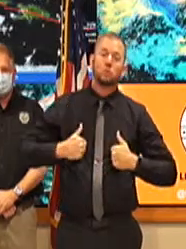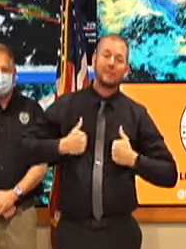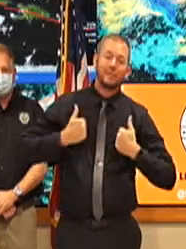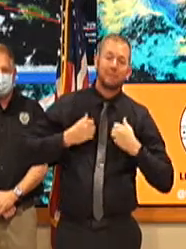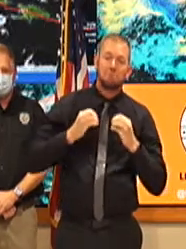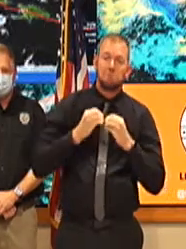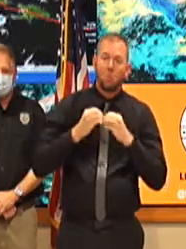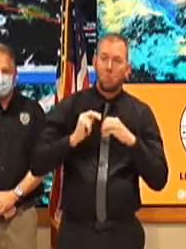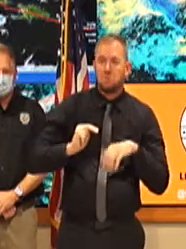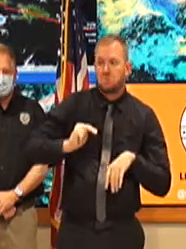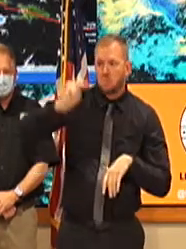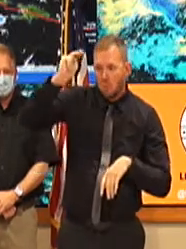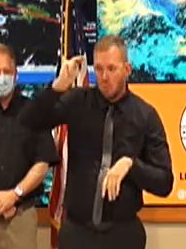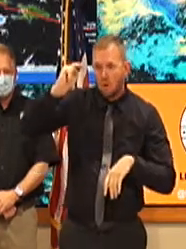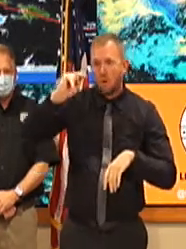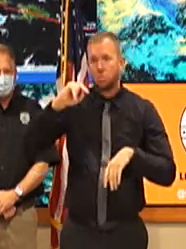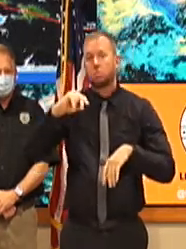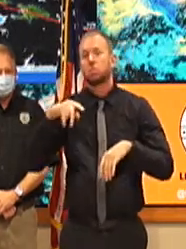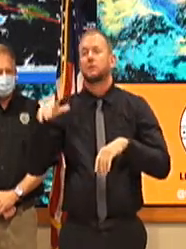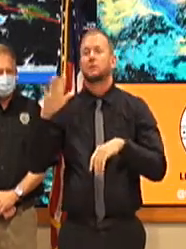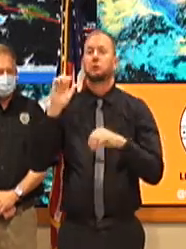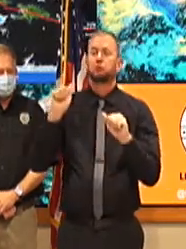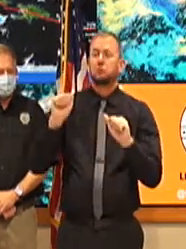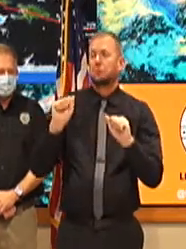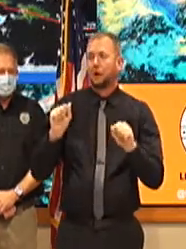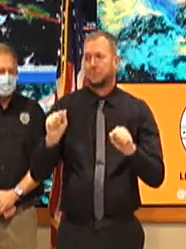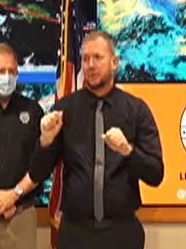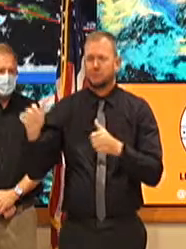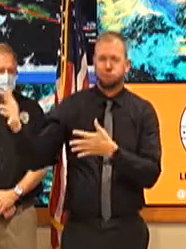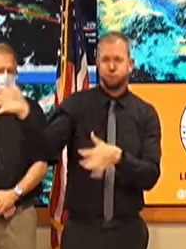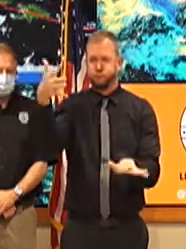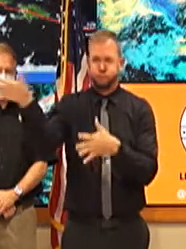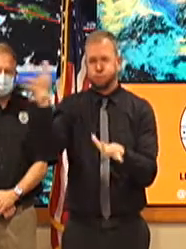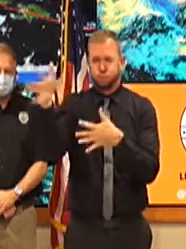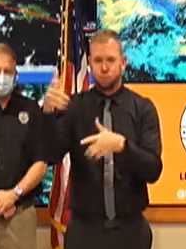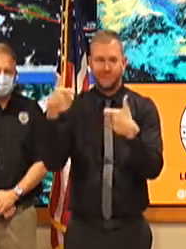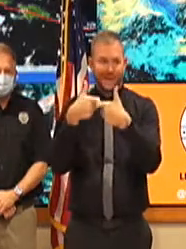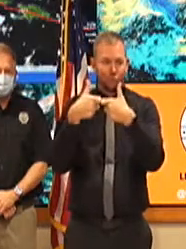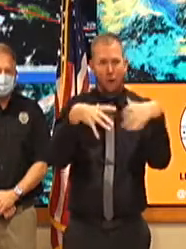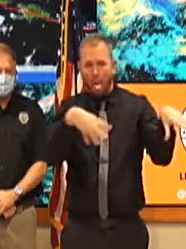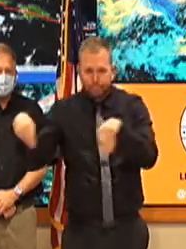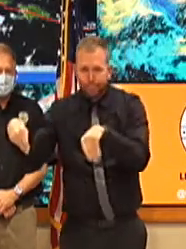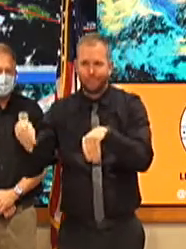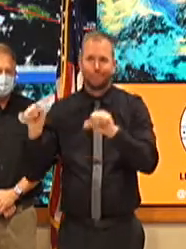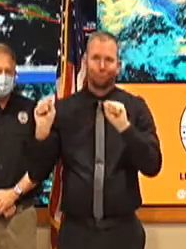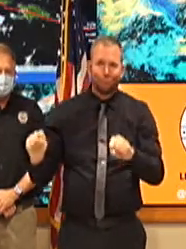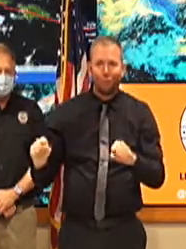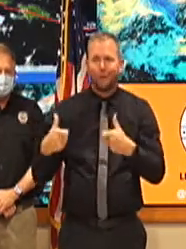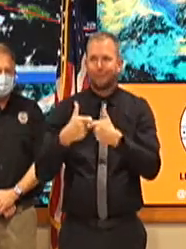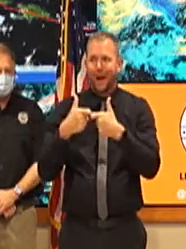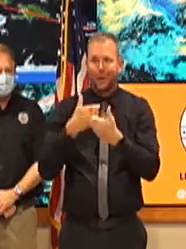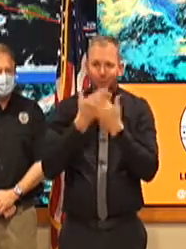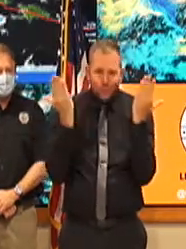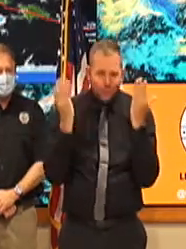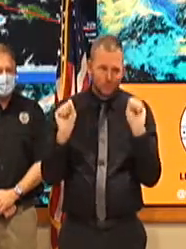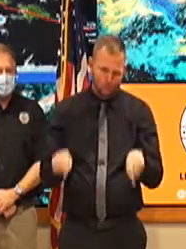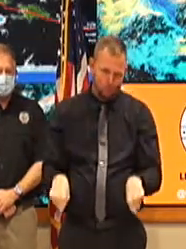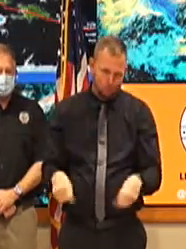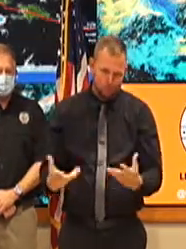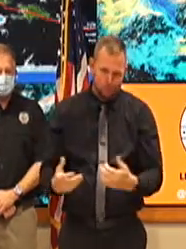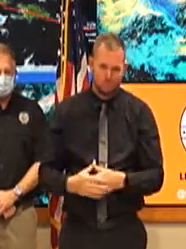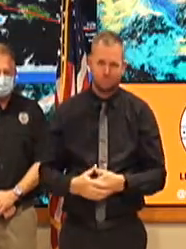their storm surge unit, which shows potential surge impacts to zones A and B,